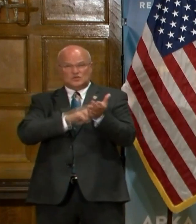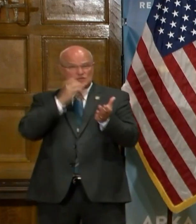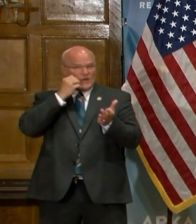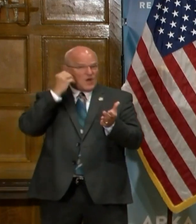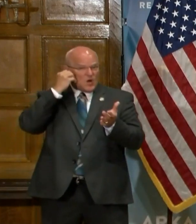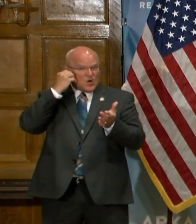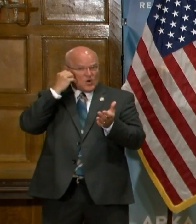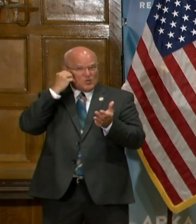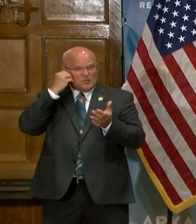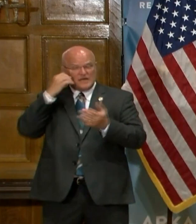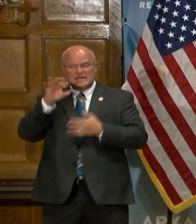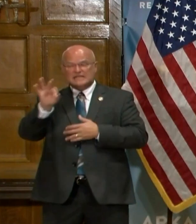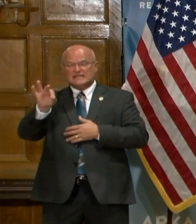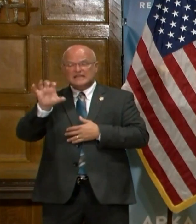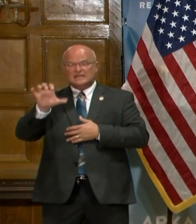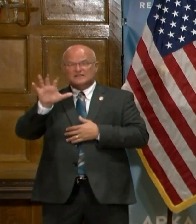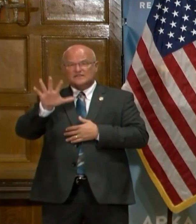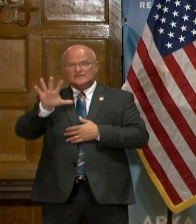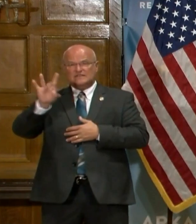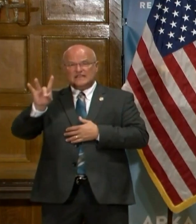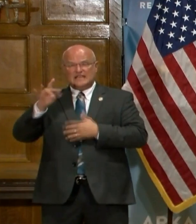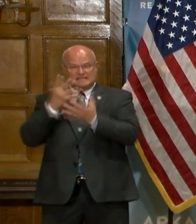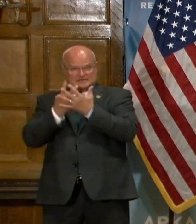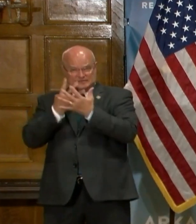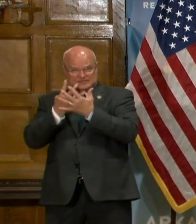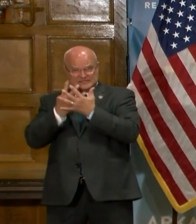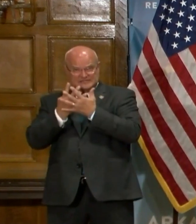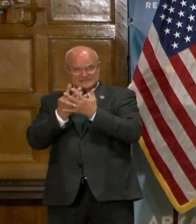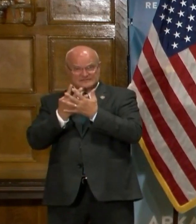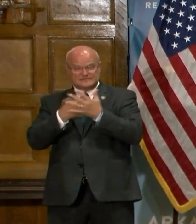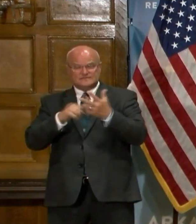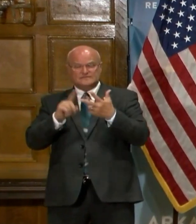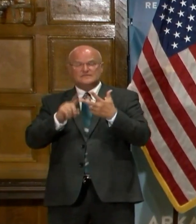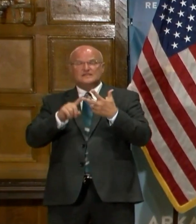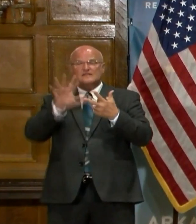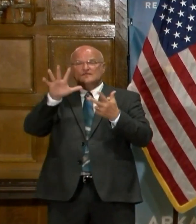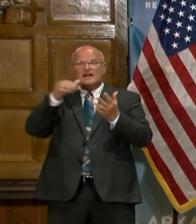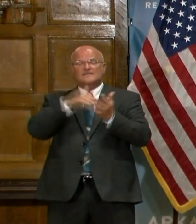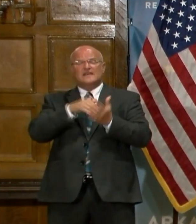home, 958 in a correctional facility, so we have